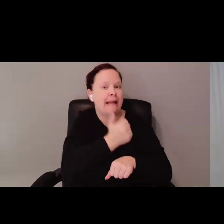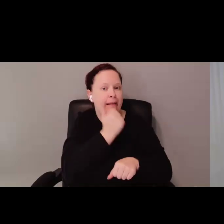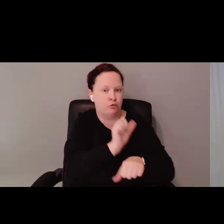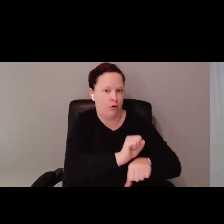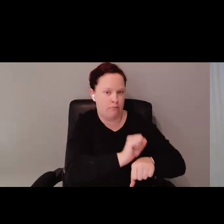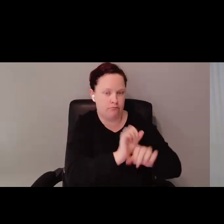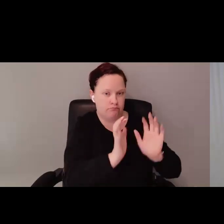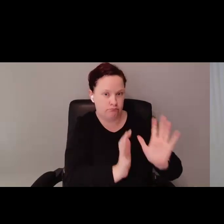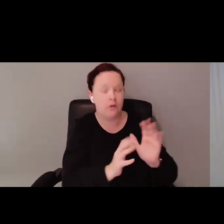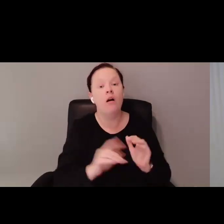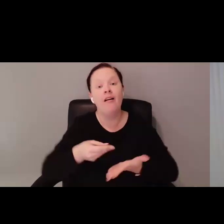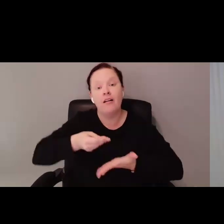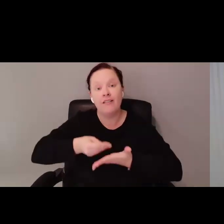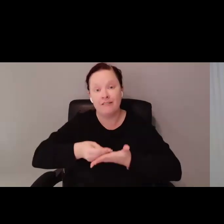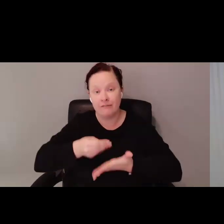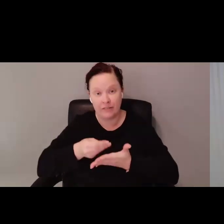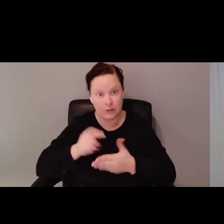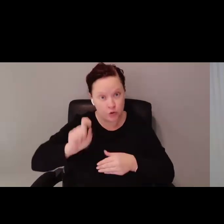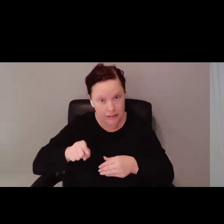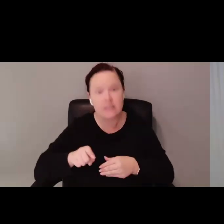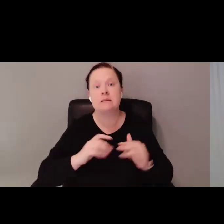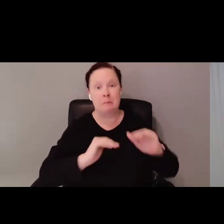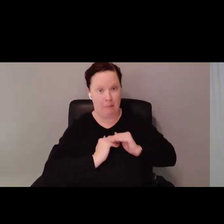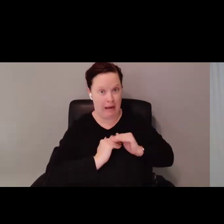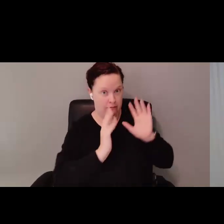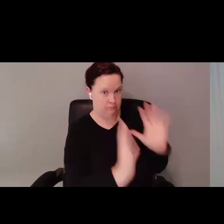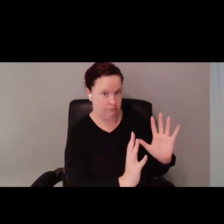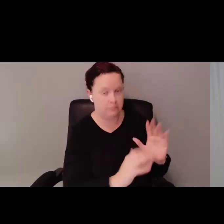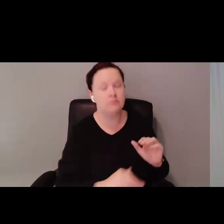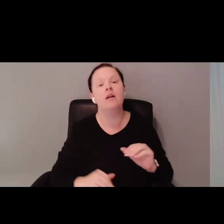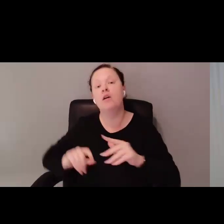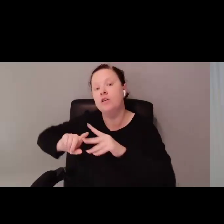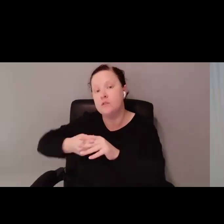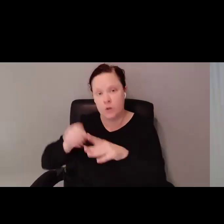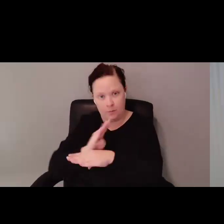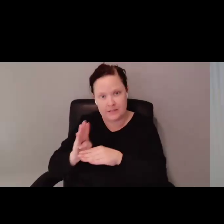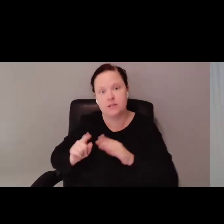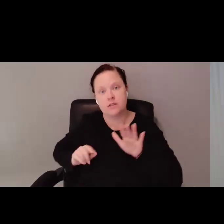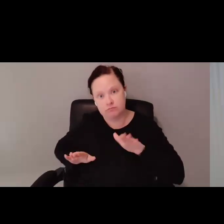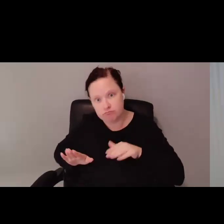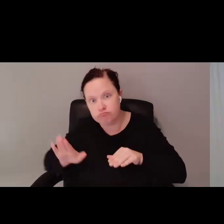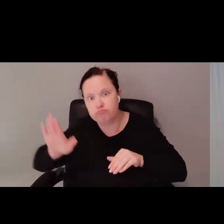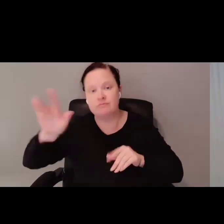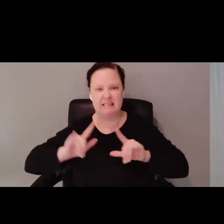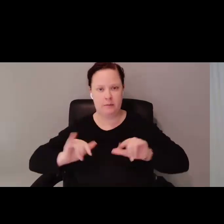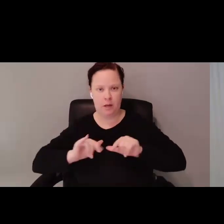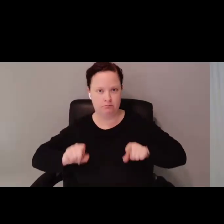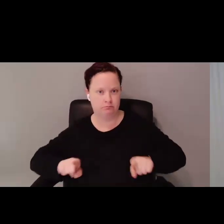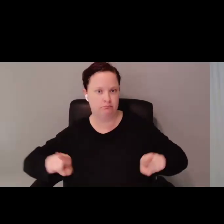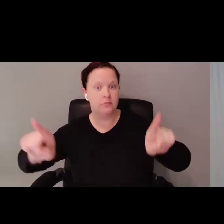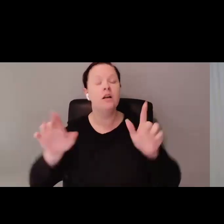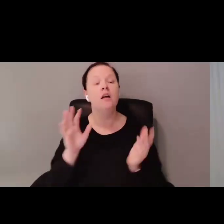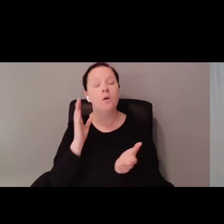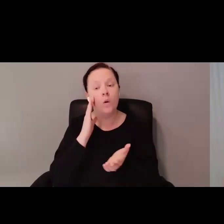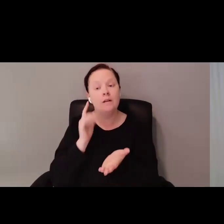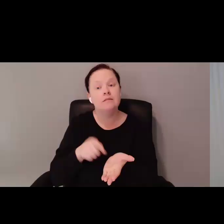financially before you start your business or as you're starting your business because it's sometimes